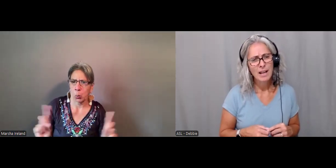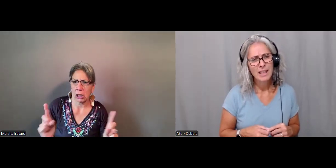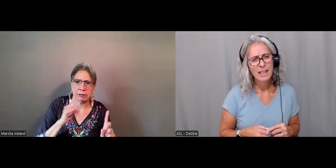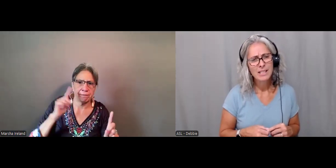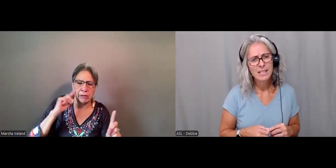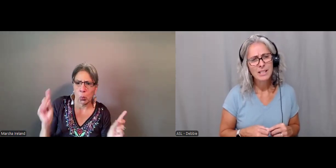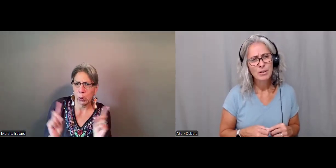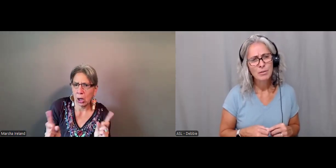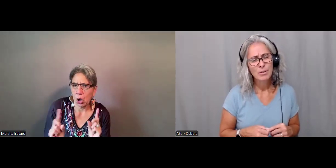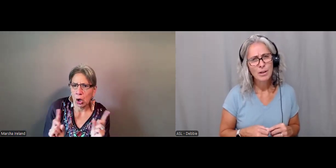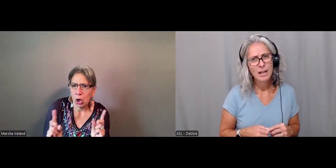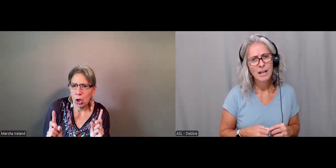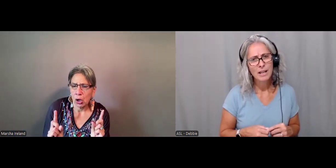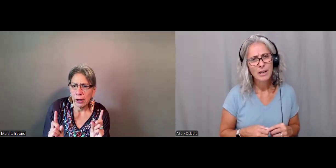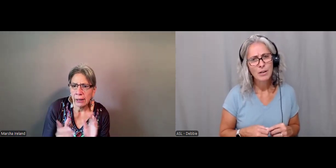I think it's,